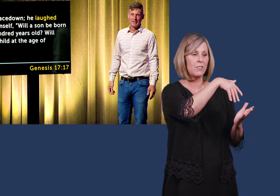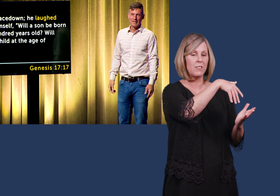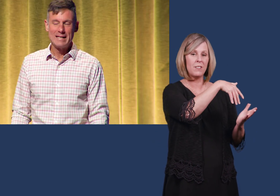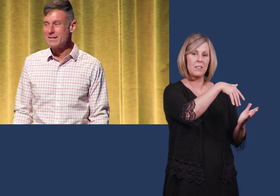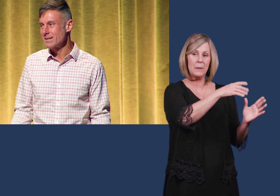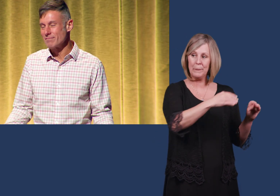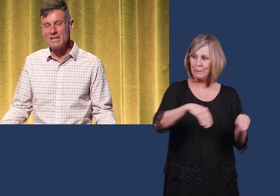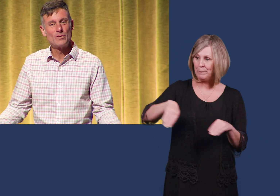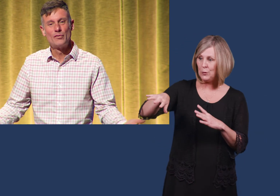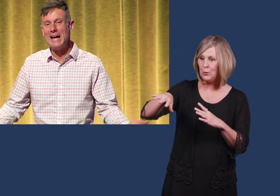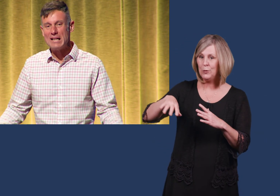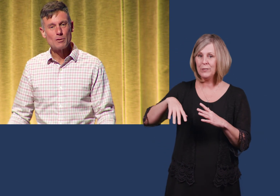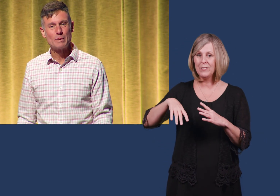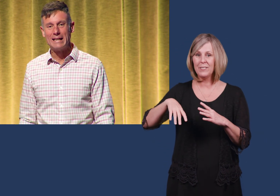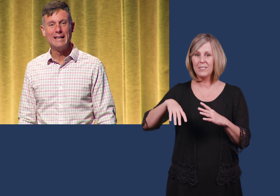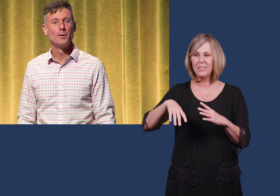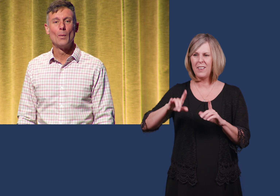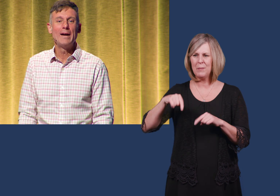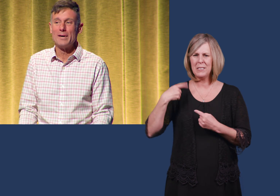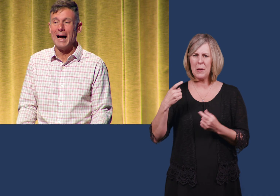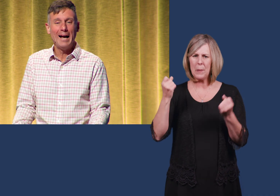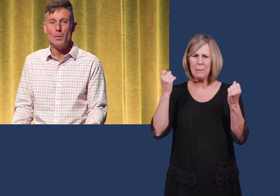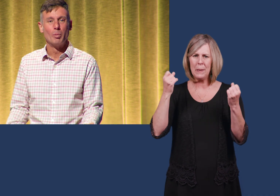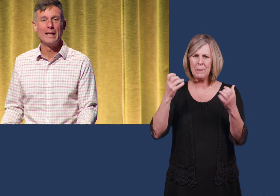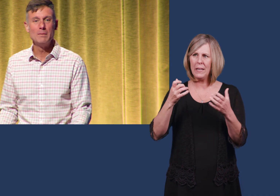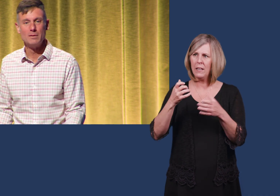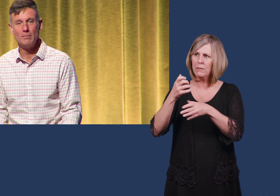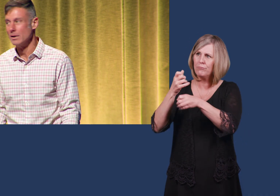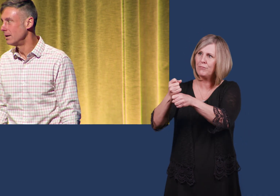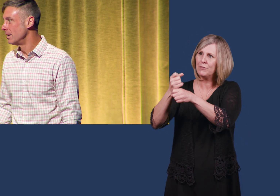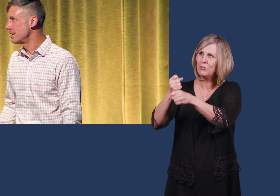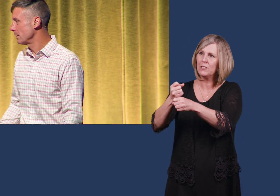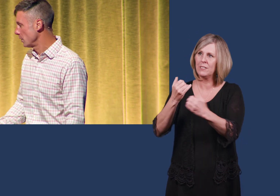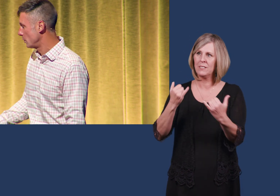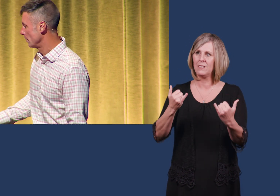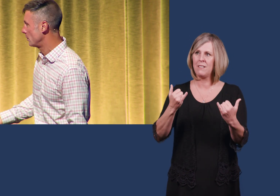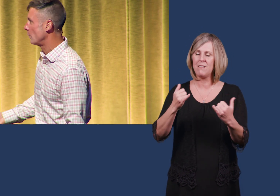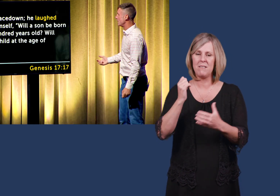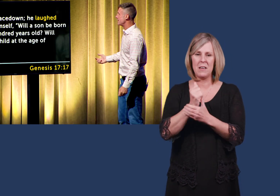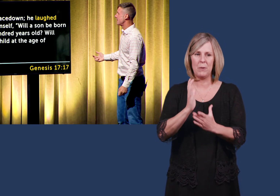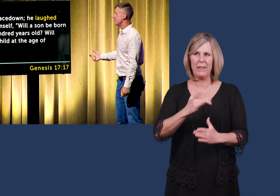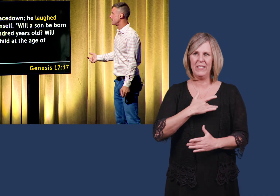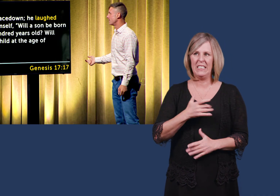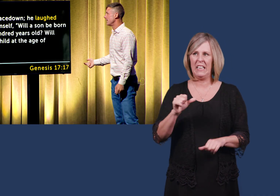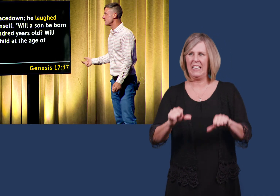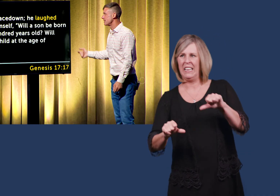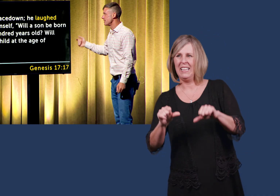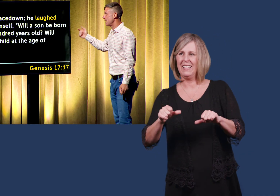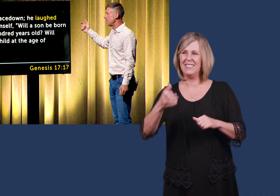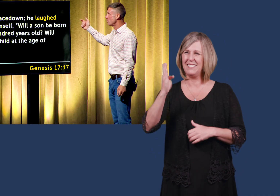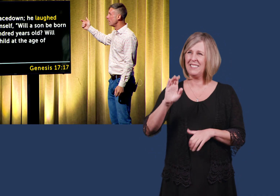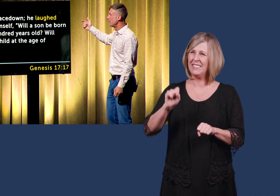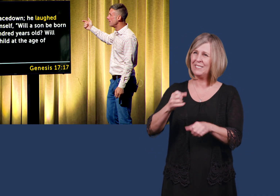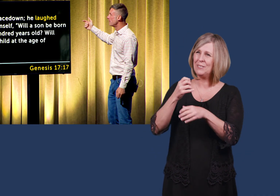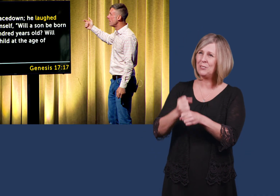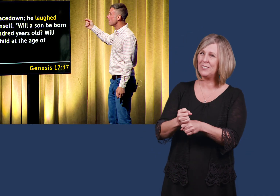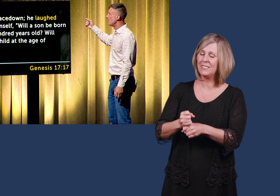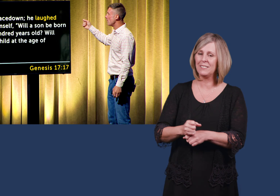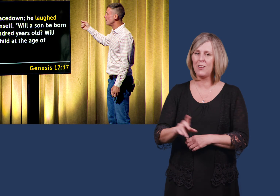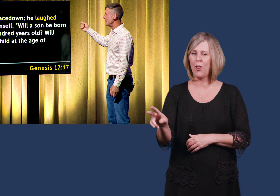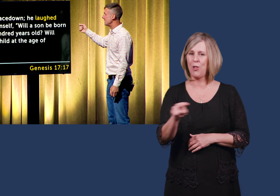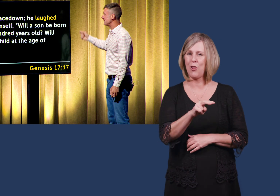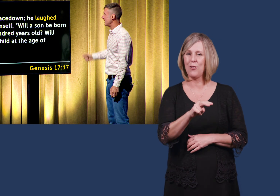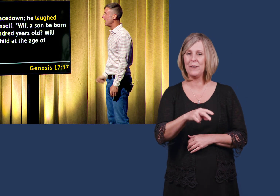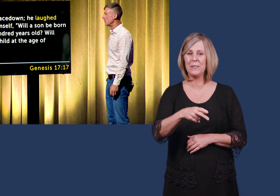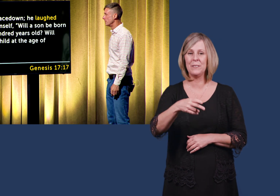point, his faith is beginning to waver, and I don't blame him. See, look what he says next. It says, Abraham